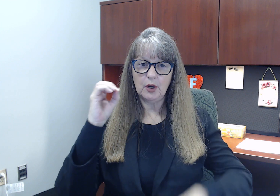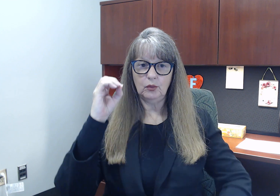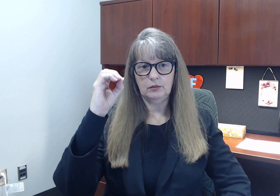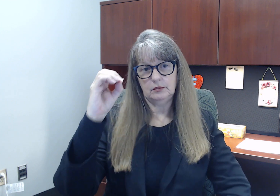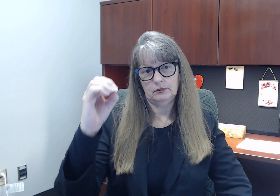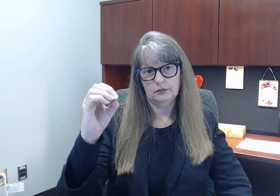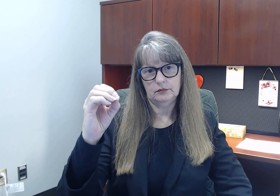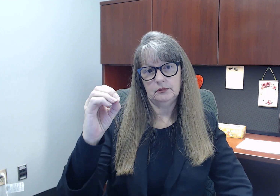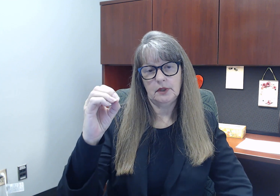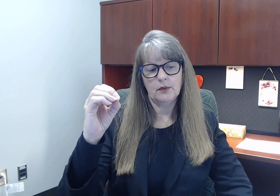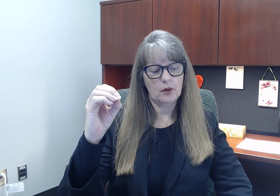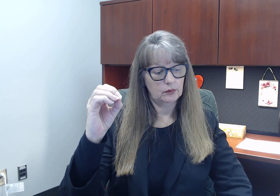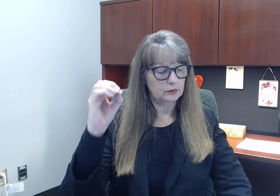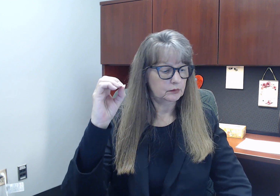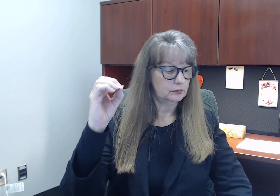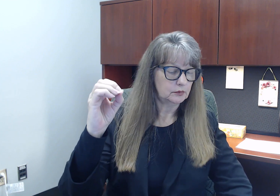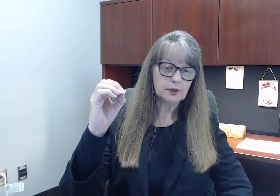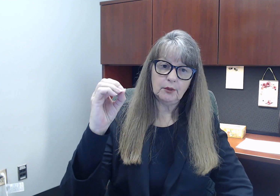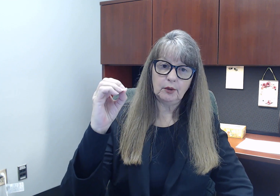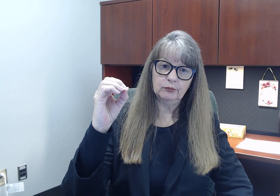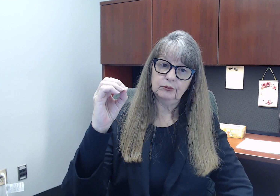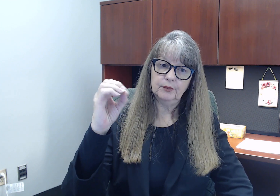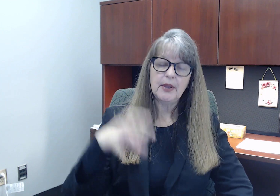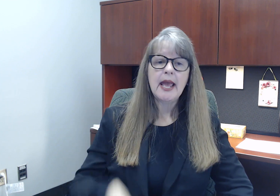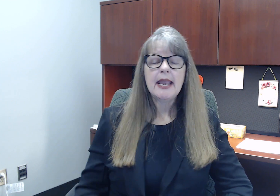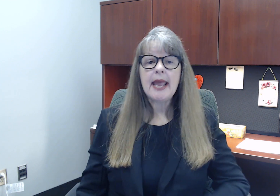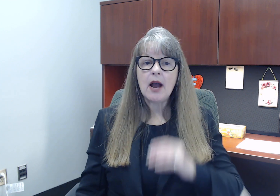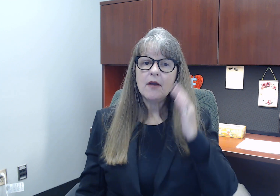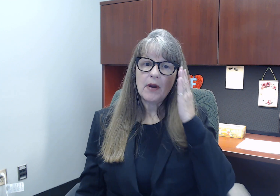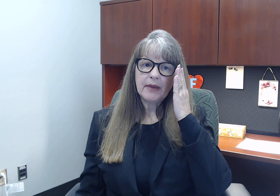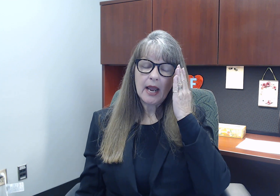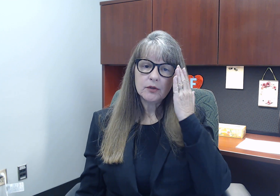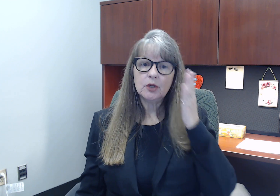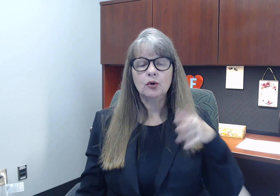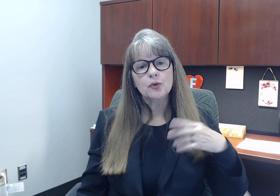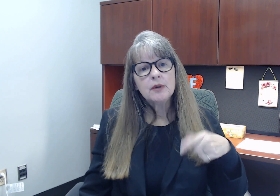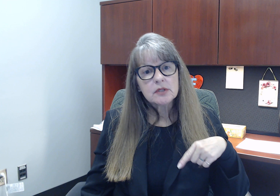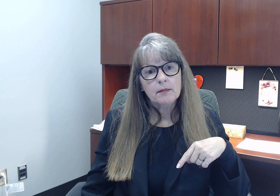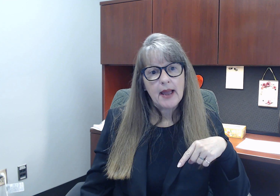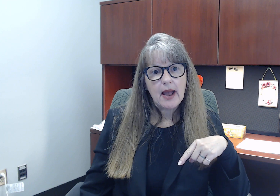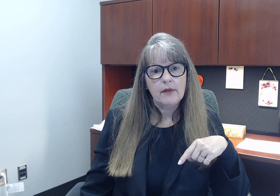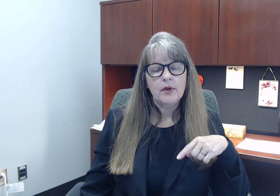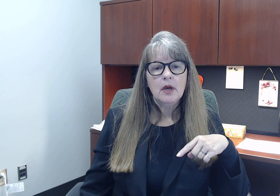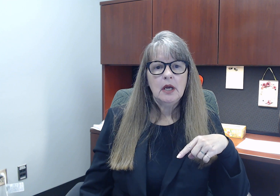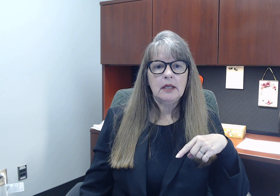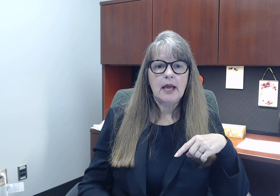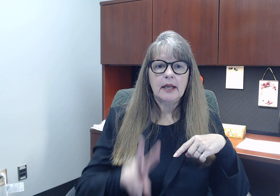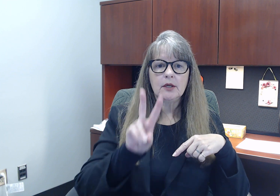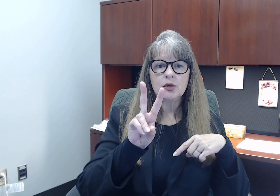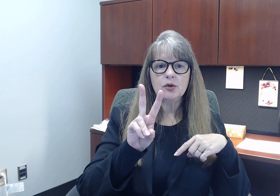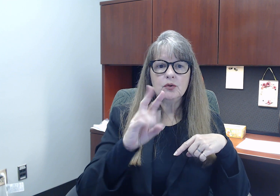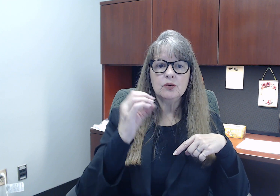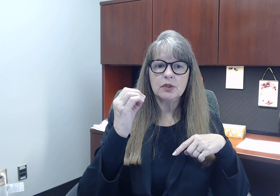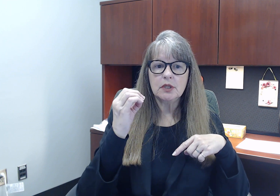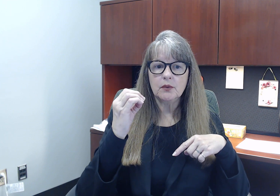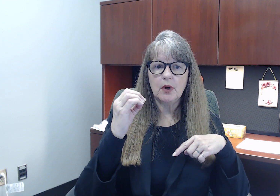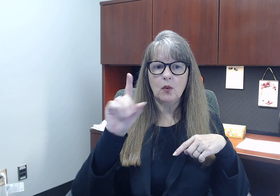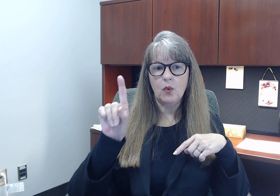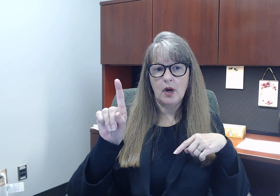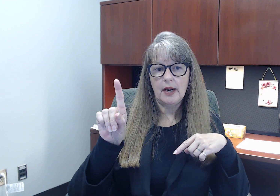0, 0, 0. Now, if I'm counting or doing some math, like 2, 0, 1. I'm